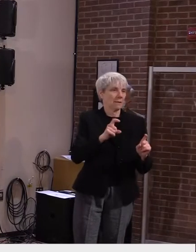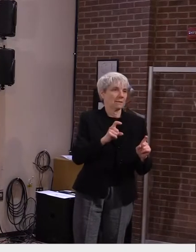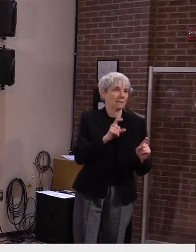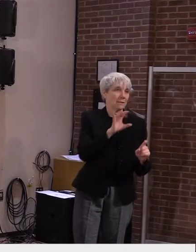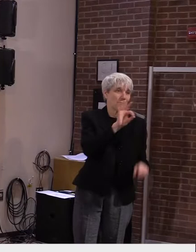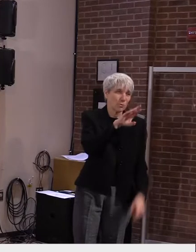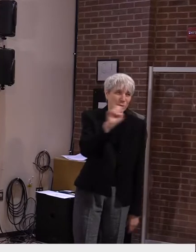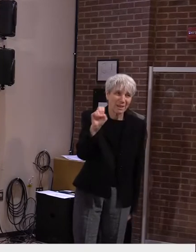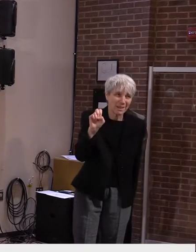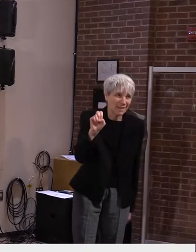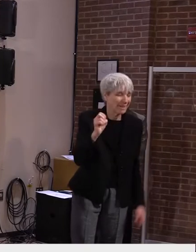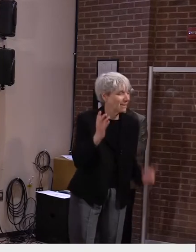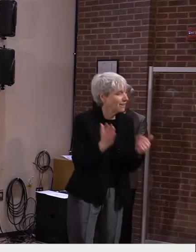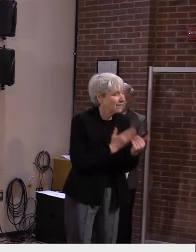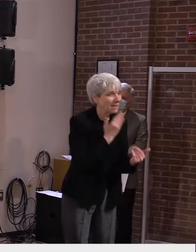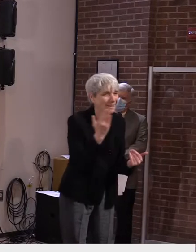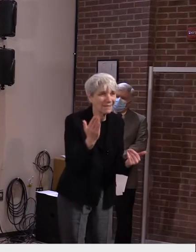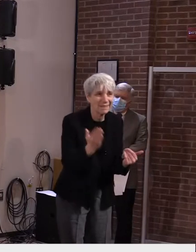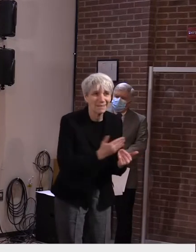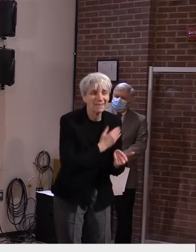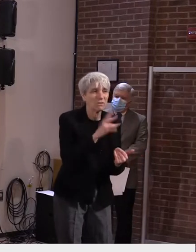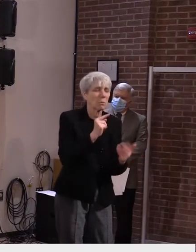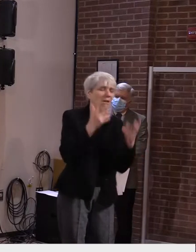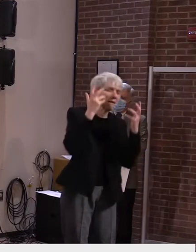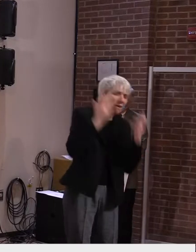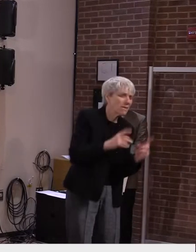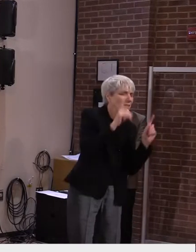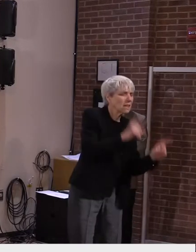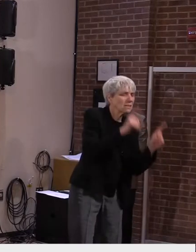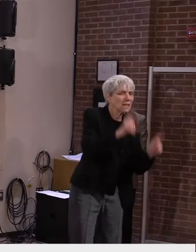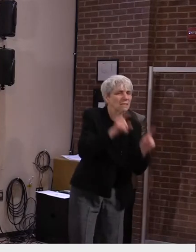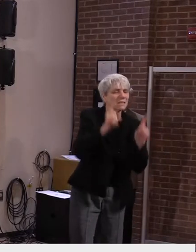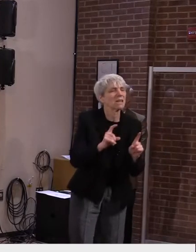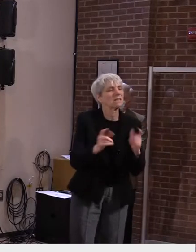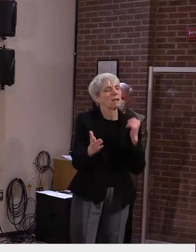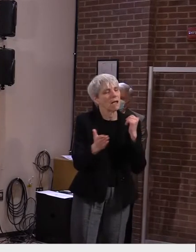do a lot of it, and that will help prevent the spread.